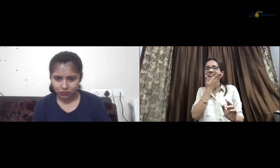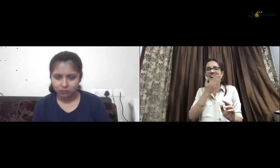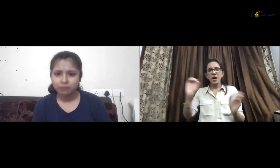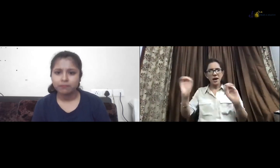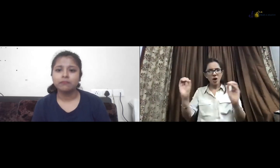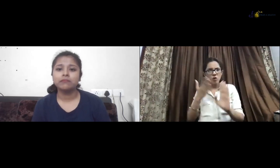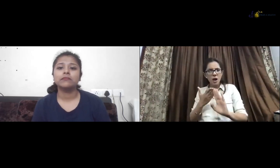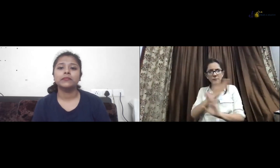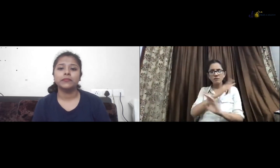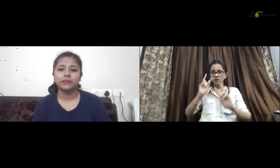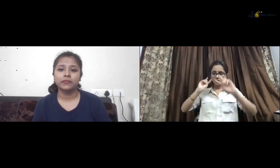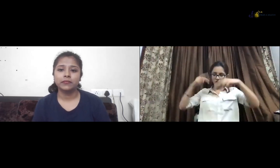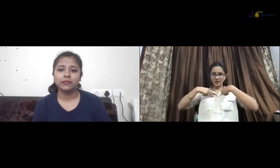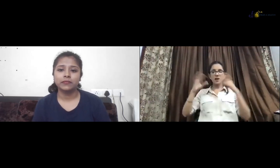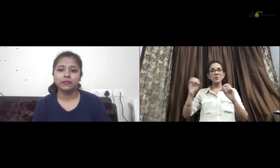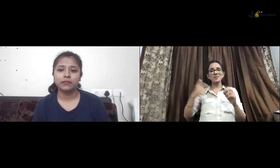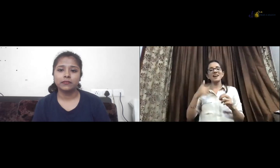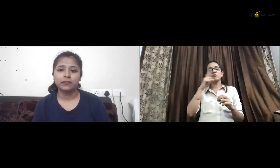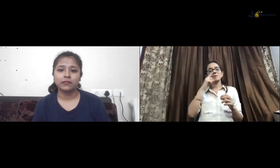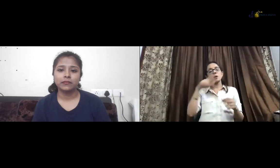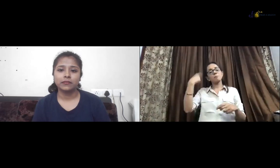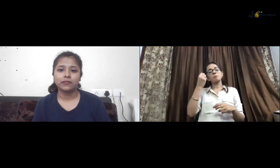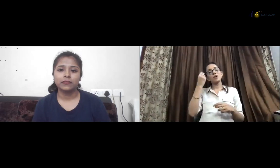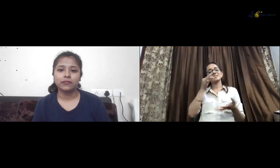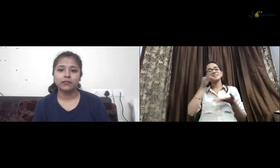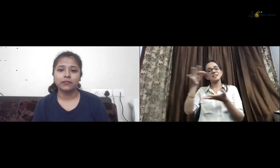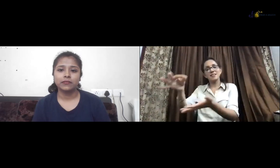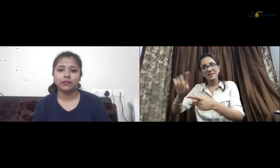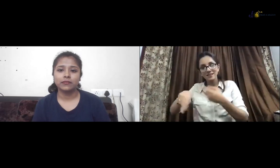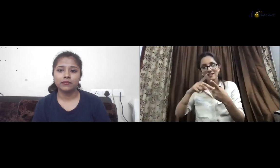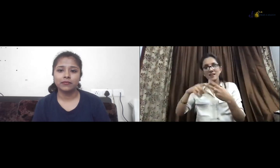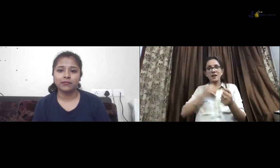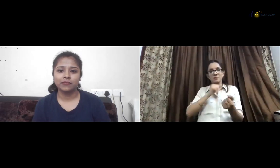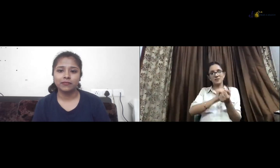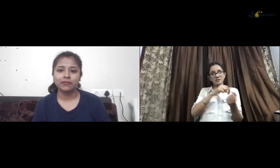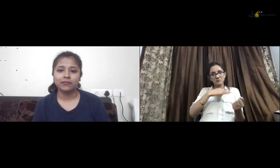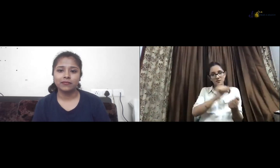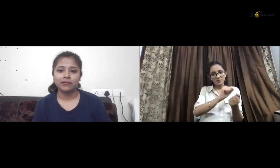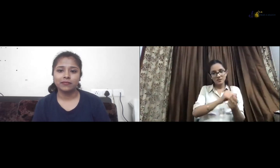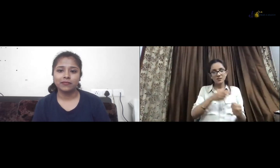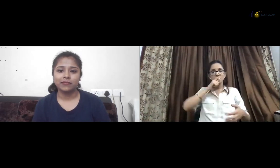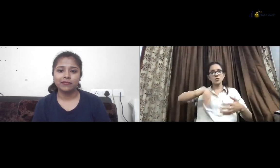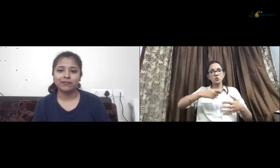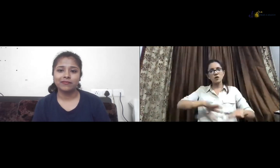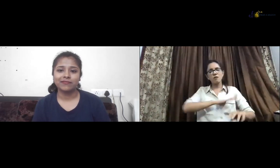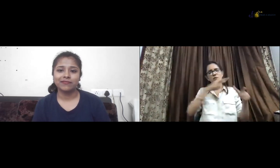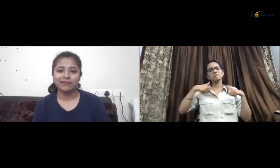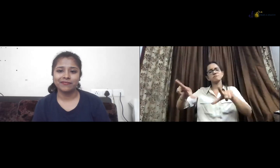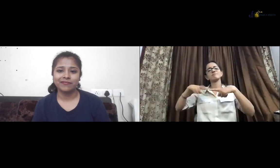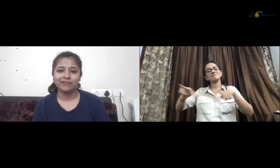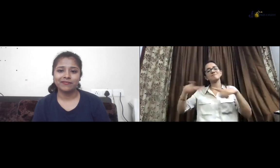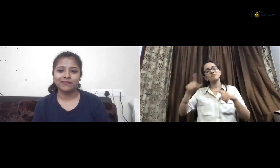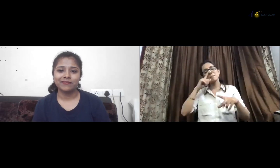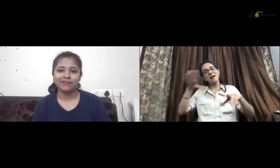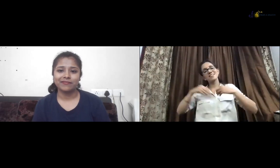means that male has, your husband has controlled you in many ways. You have to provide tea to your husband, you have to wash your